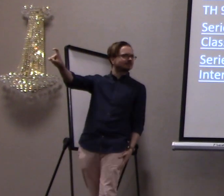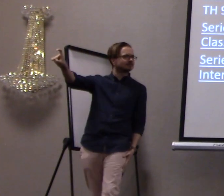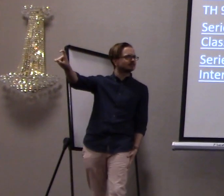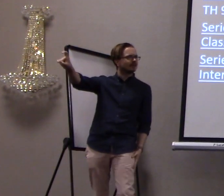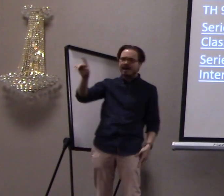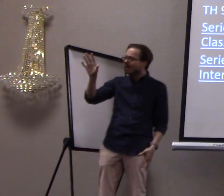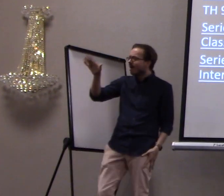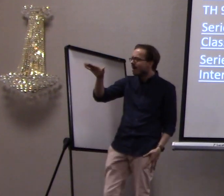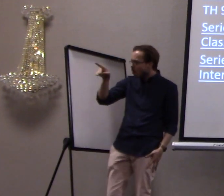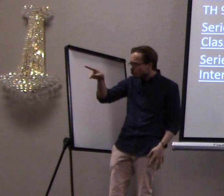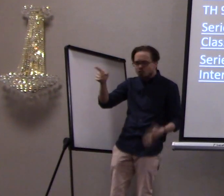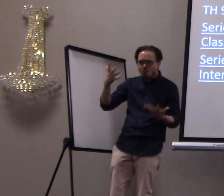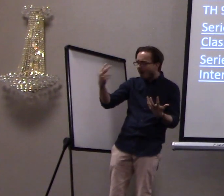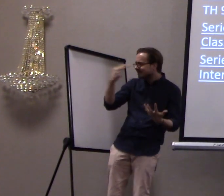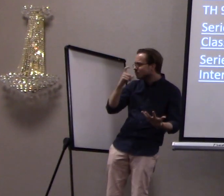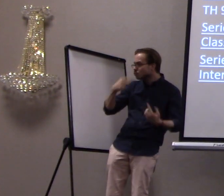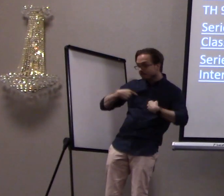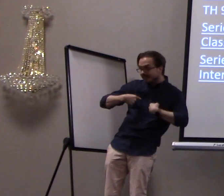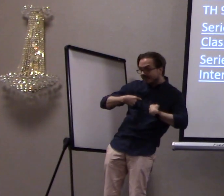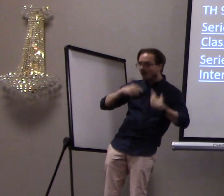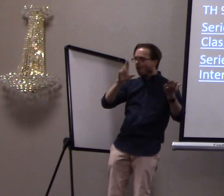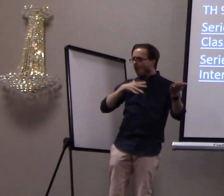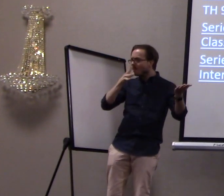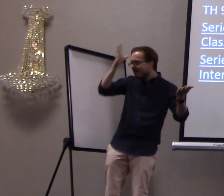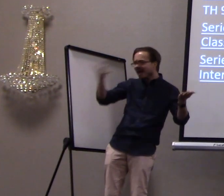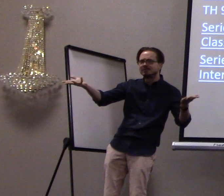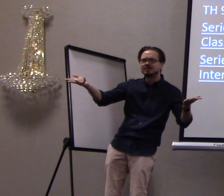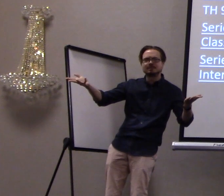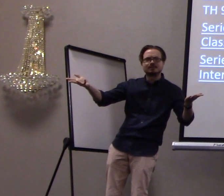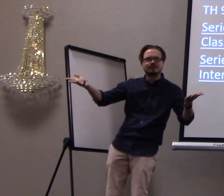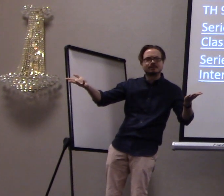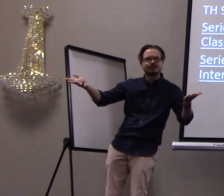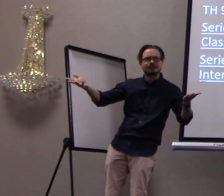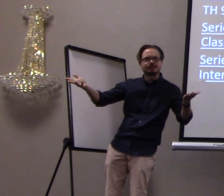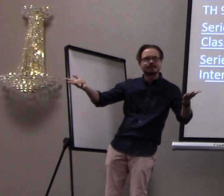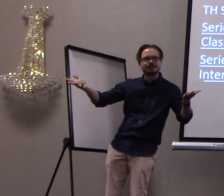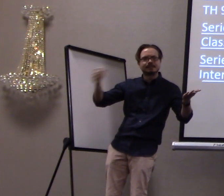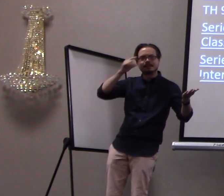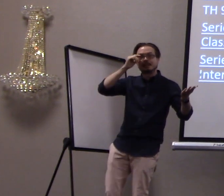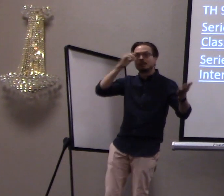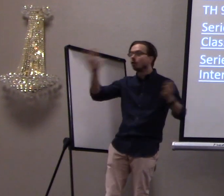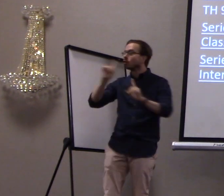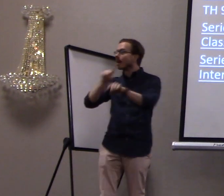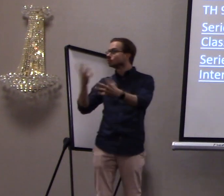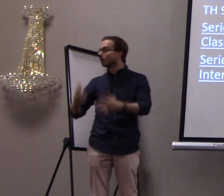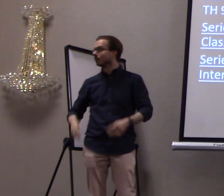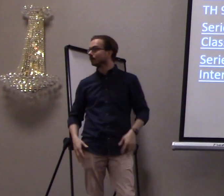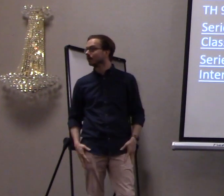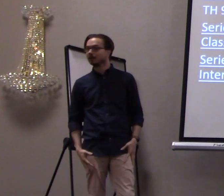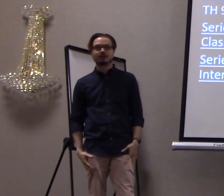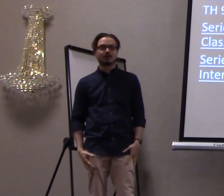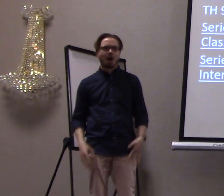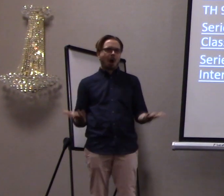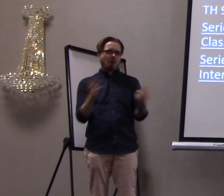So I decided to ask, "Hey, are you here to see me, or do you really just want to see my parents?" And their